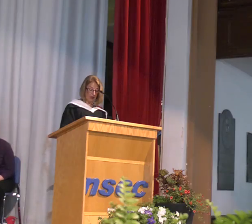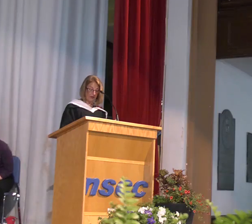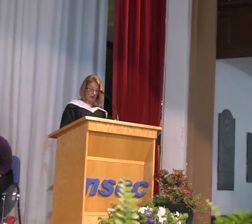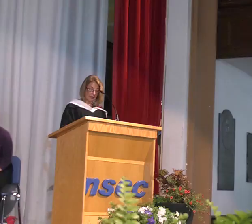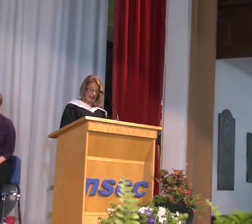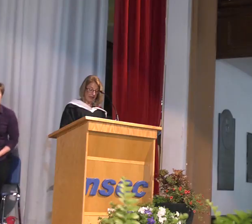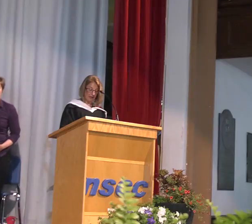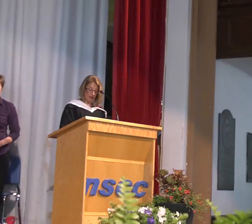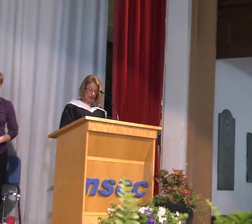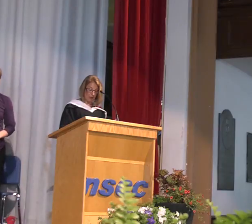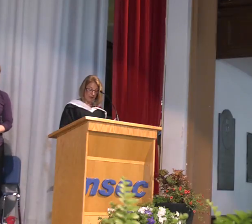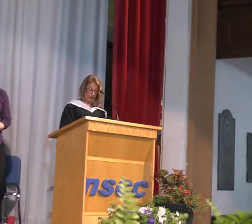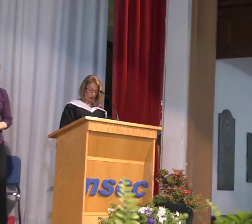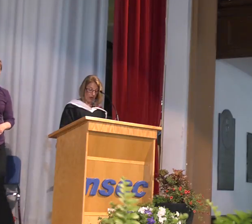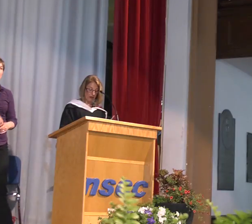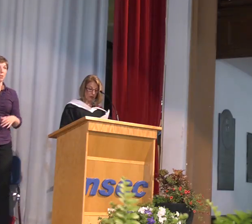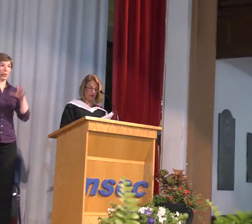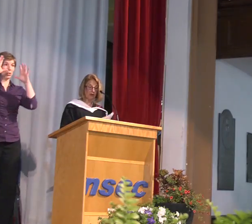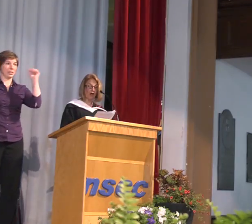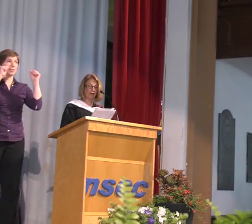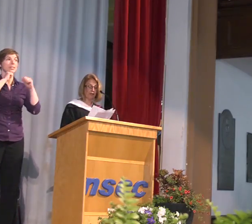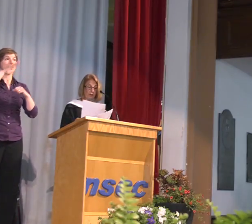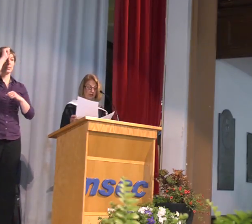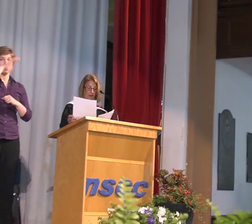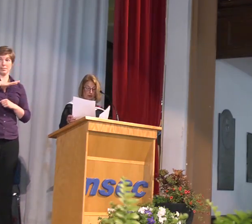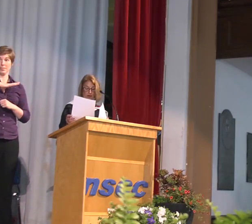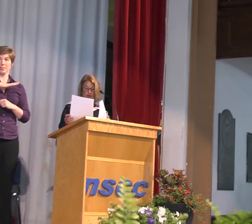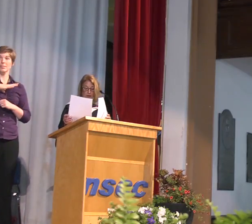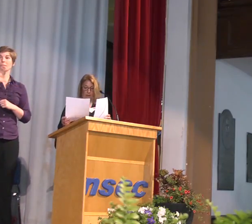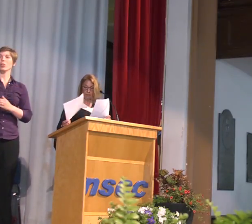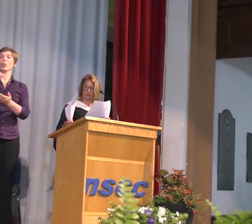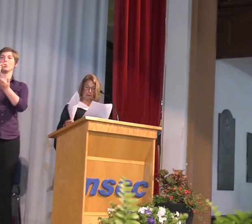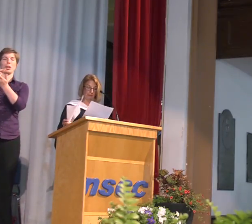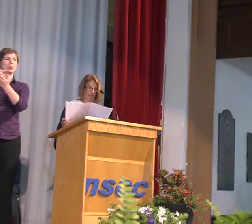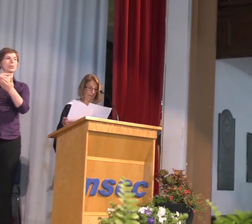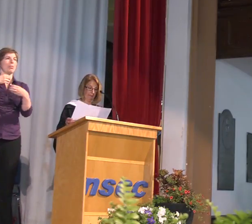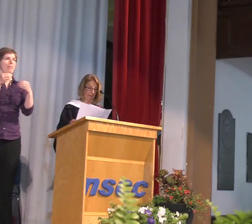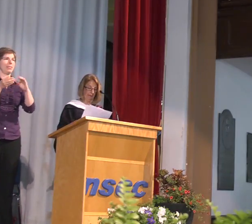Mr. President, ladies and gentlemen, the graduates in office administration.